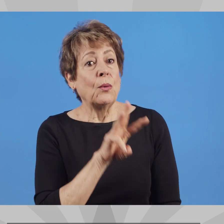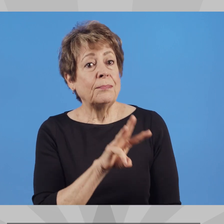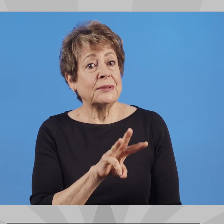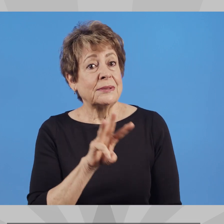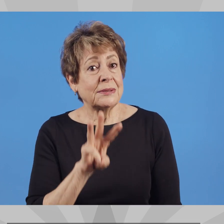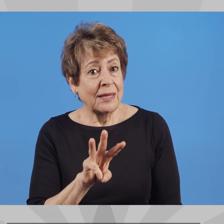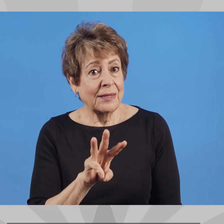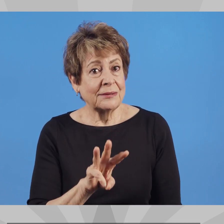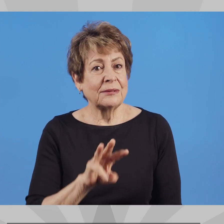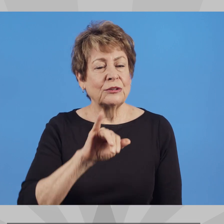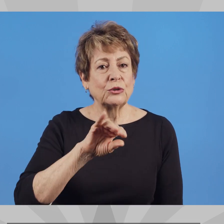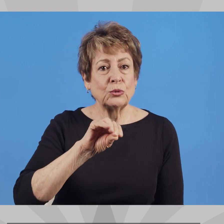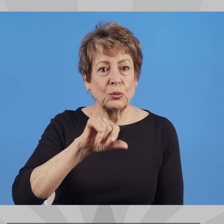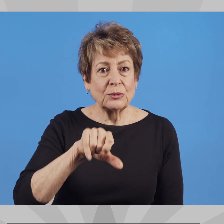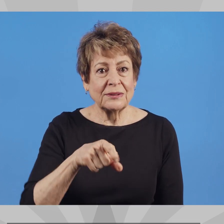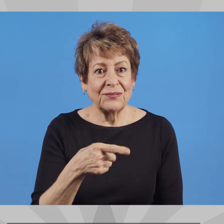Website,